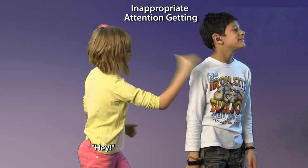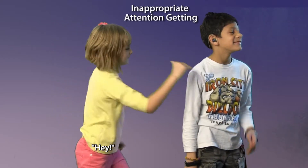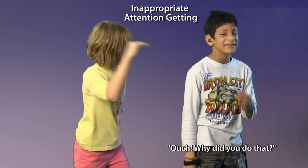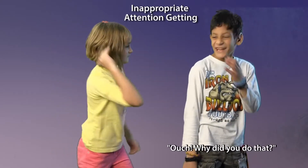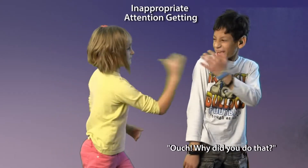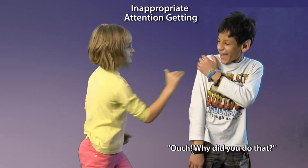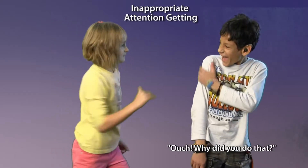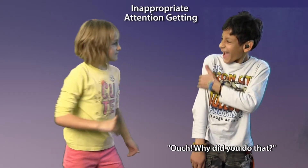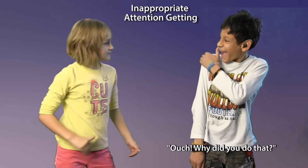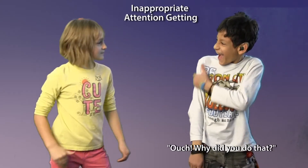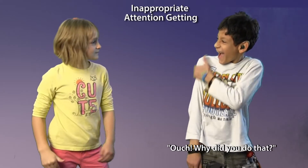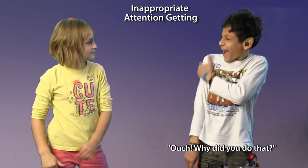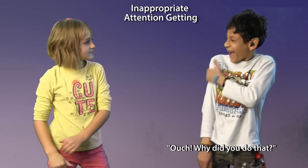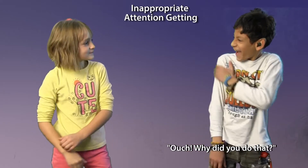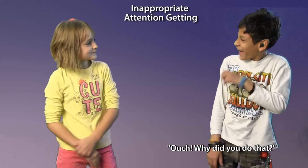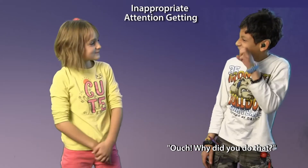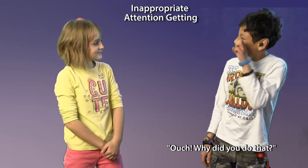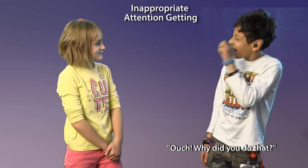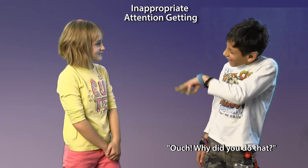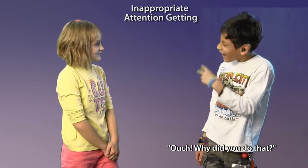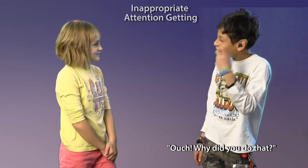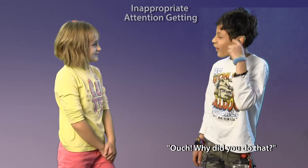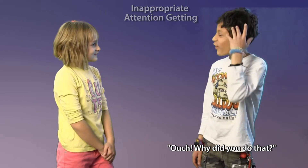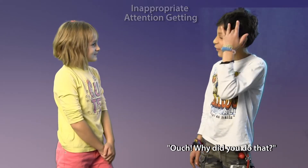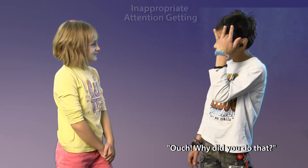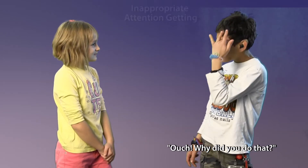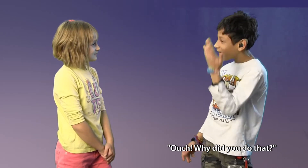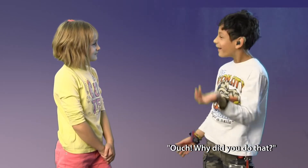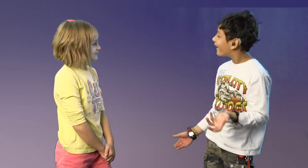Hey, ouch! Why did you do that?